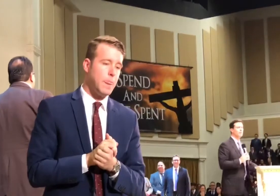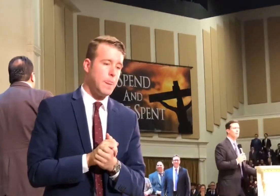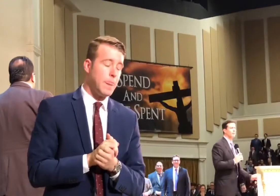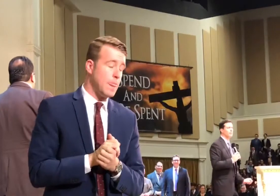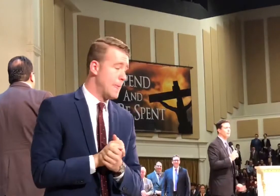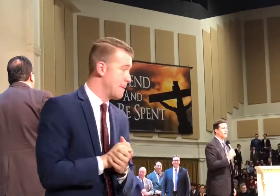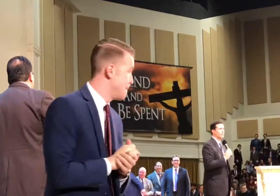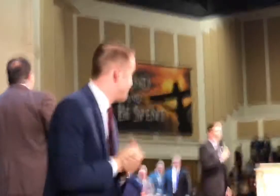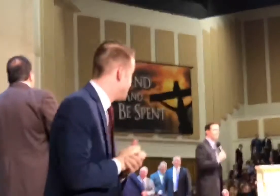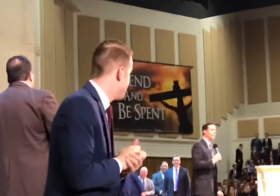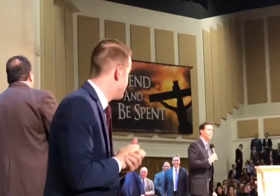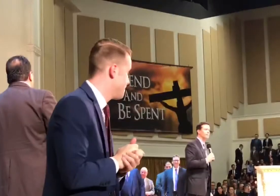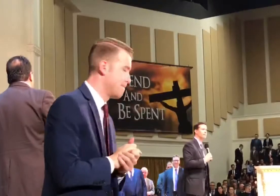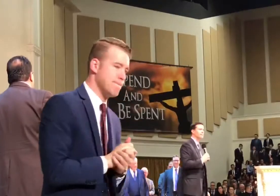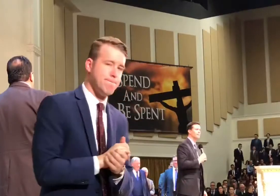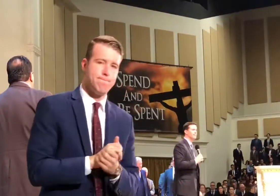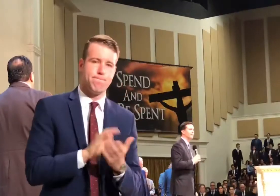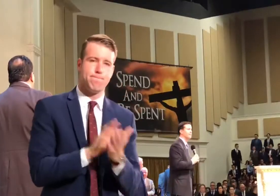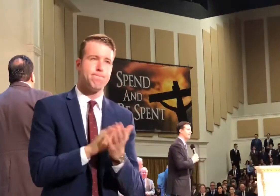Thank you, Jesus.